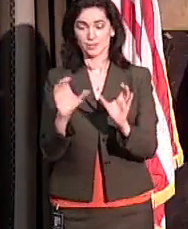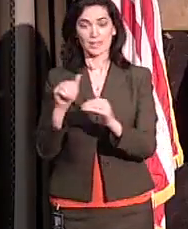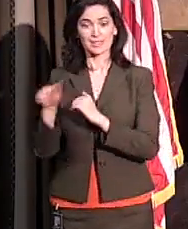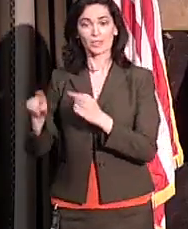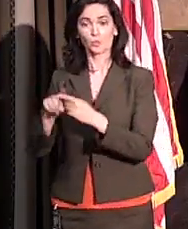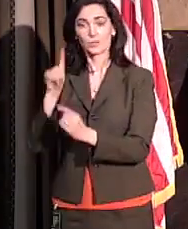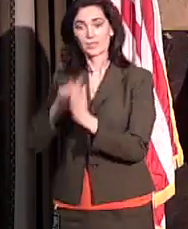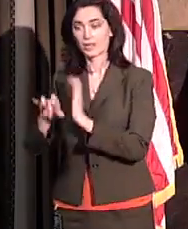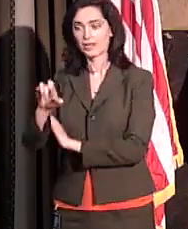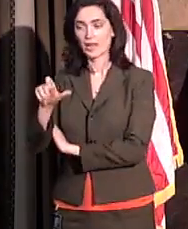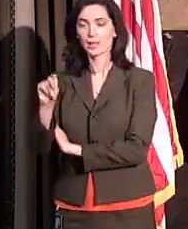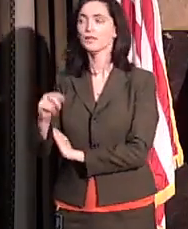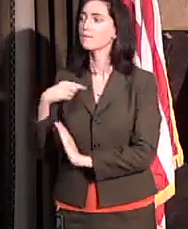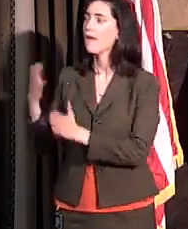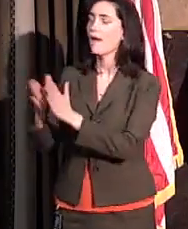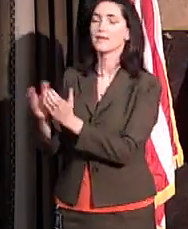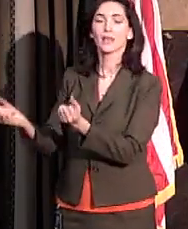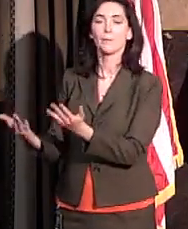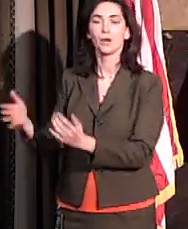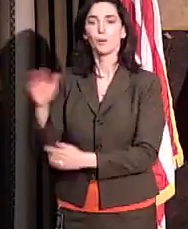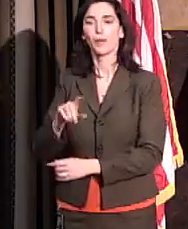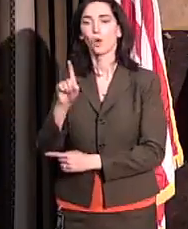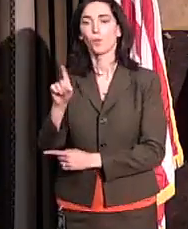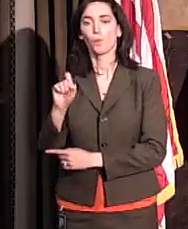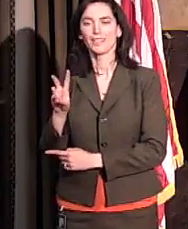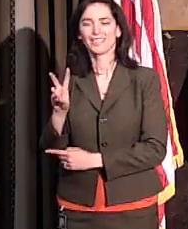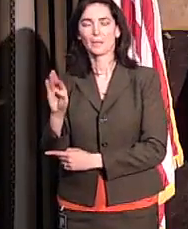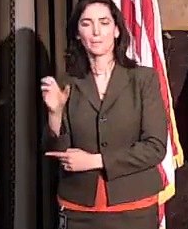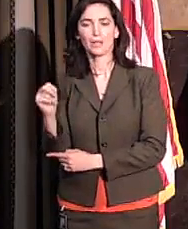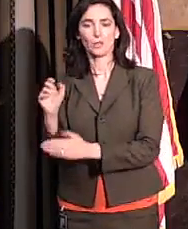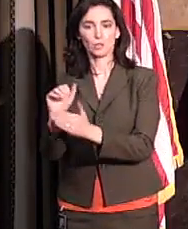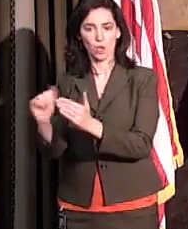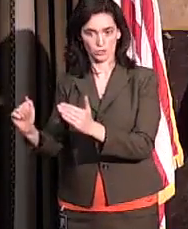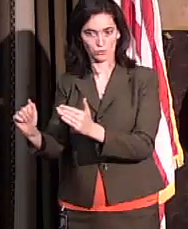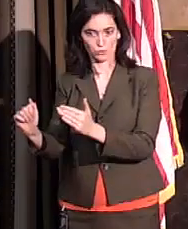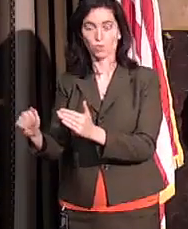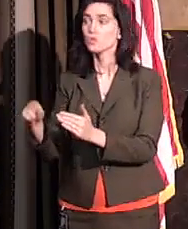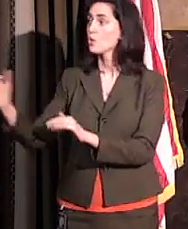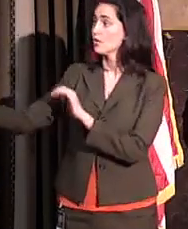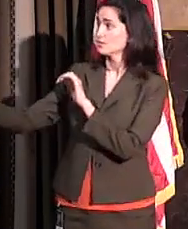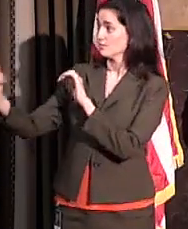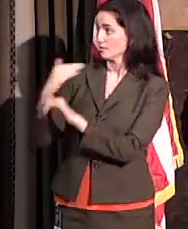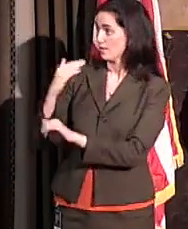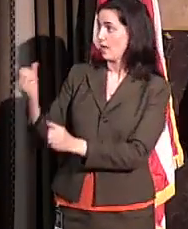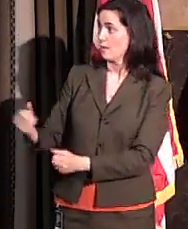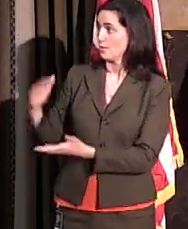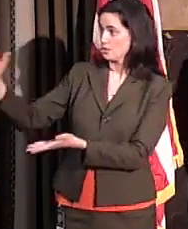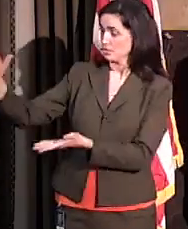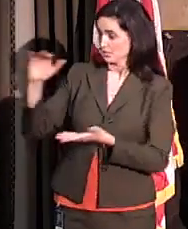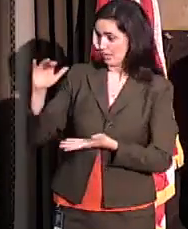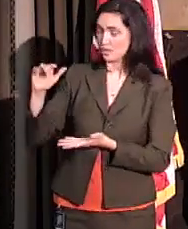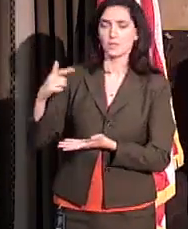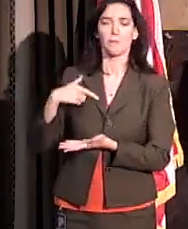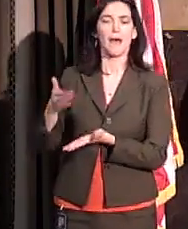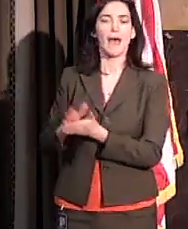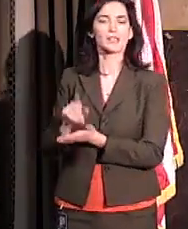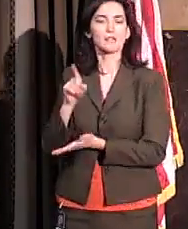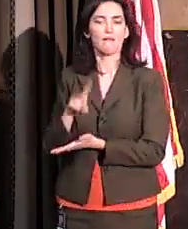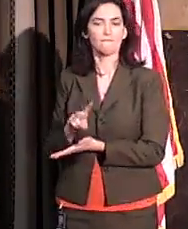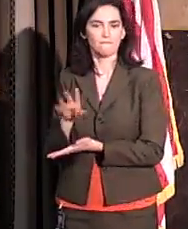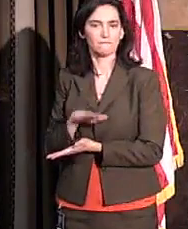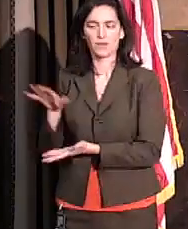billion, which is approximately half of the amount allocated to Louisiana. The other half will